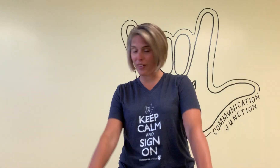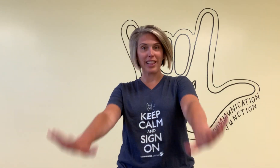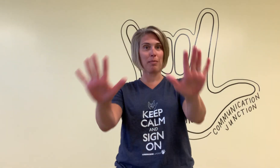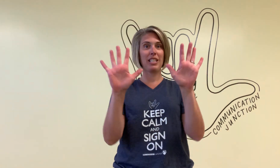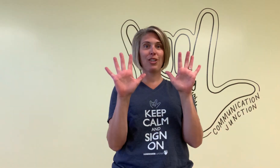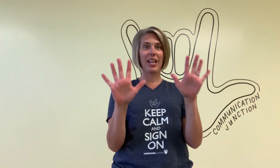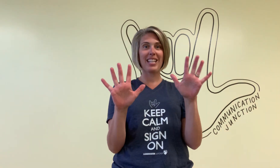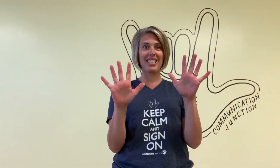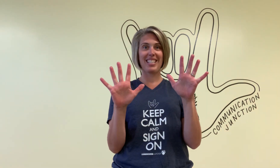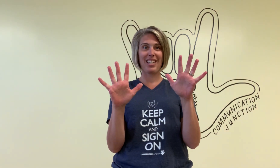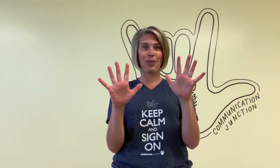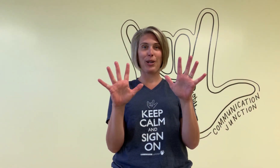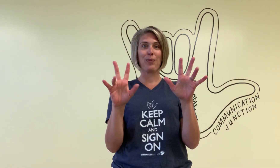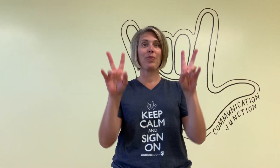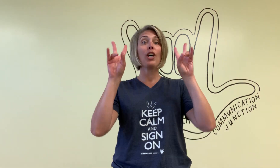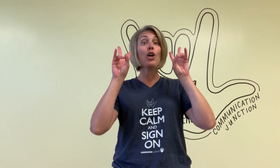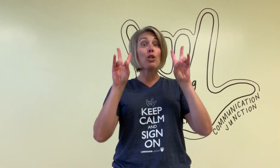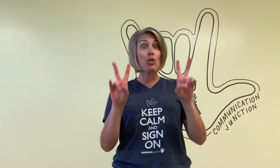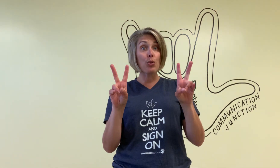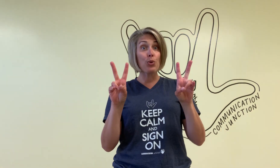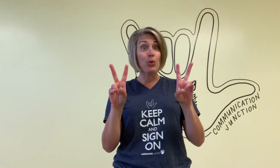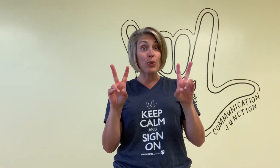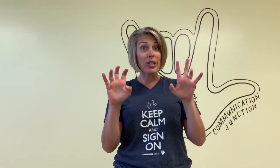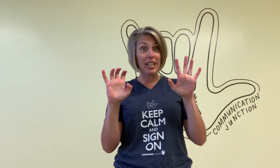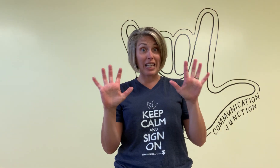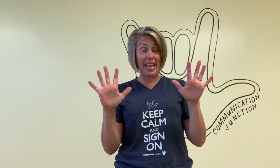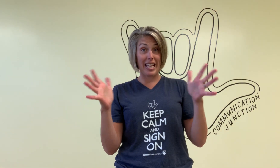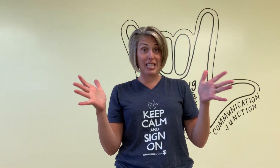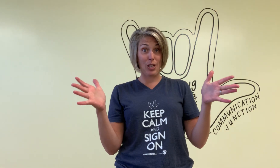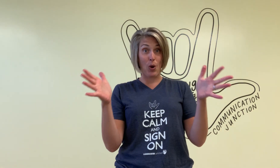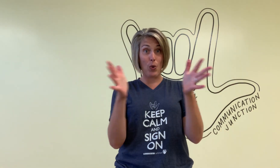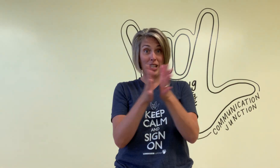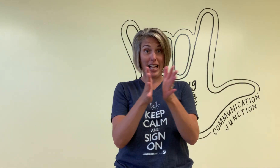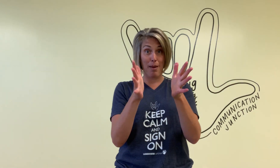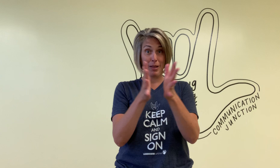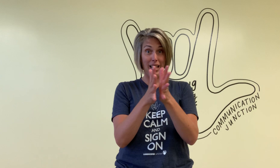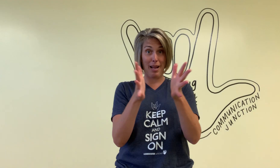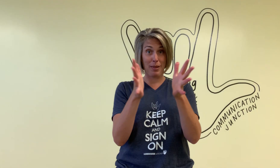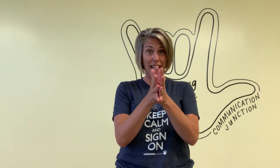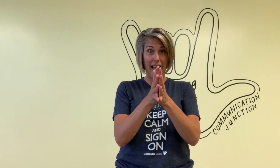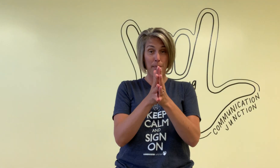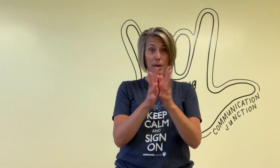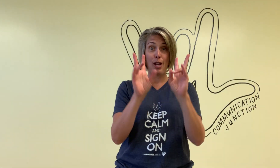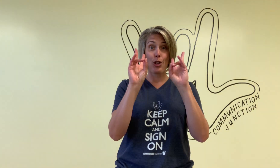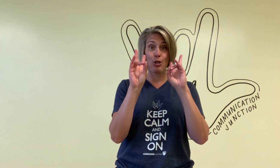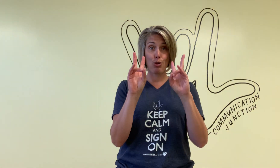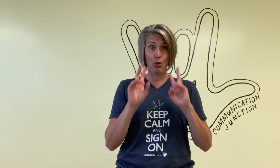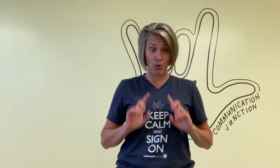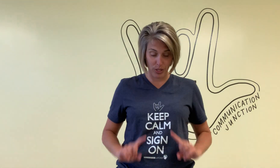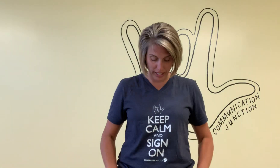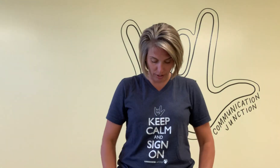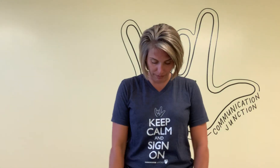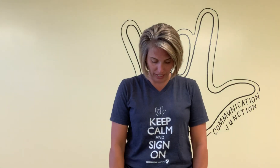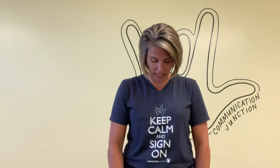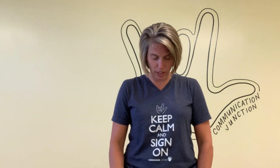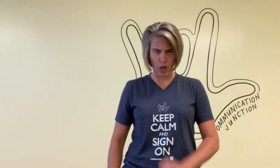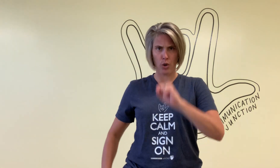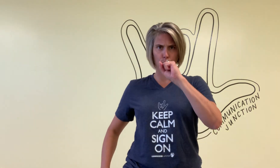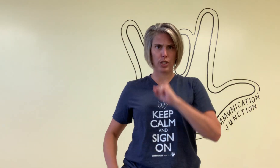right, let me see your hands. Here we go. 2 little hands go clap, clap, clap. 2 little feet go